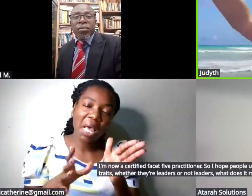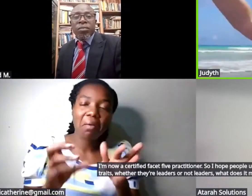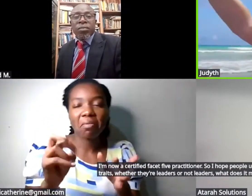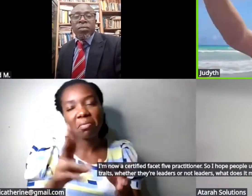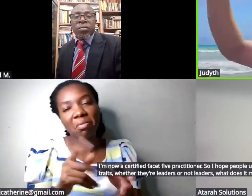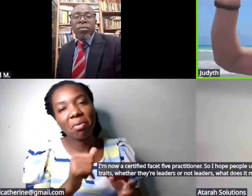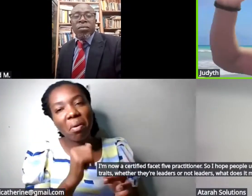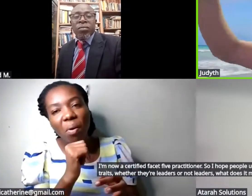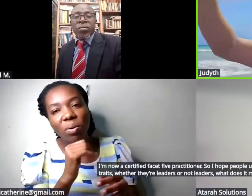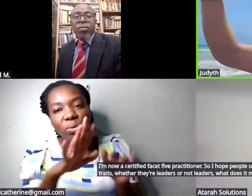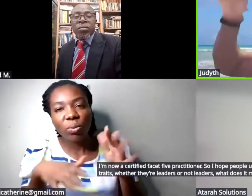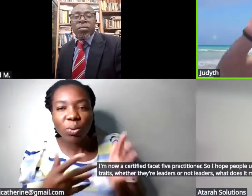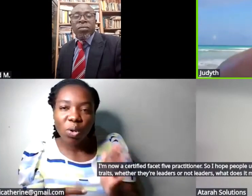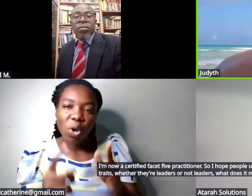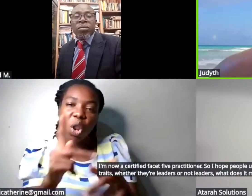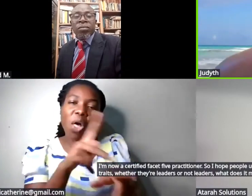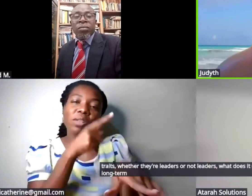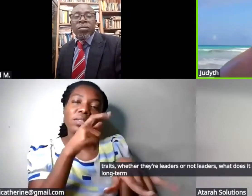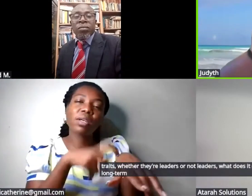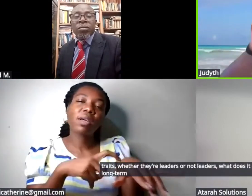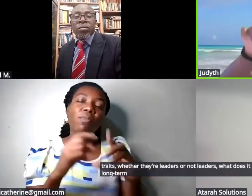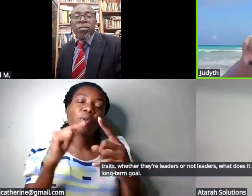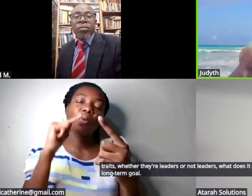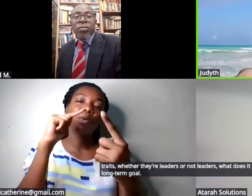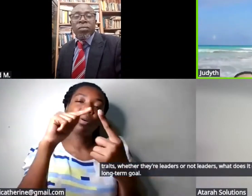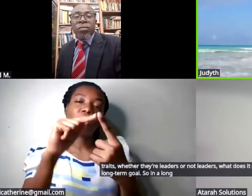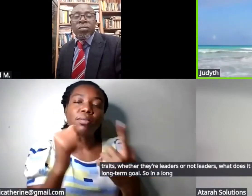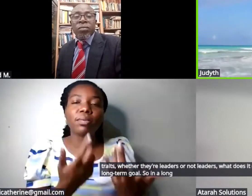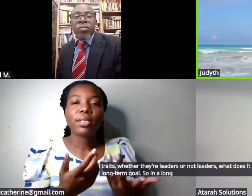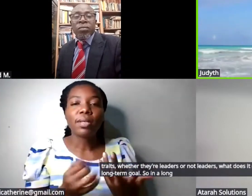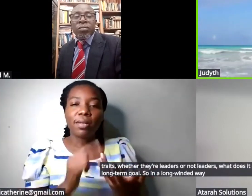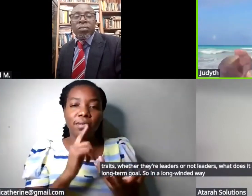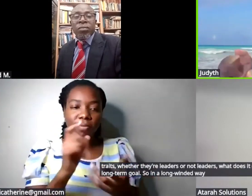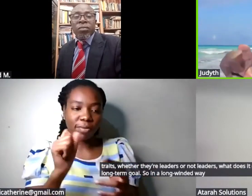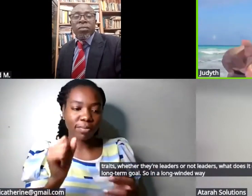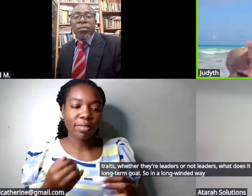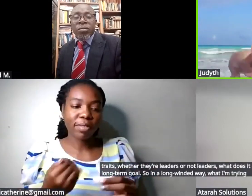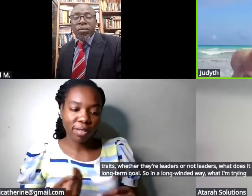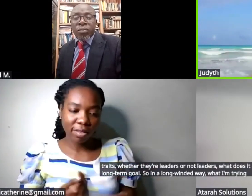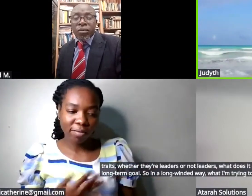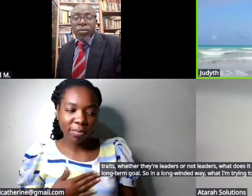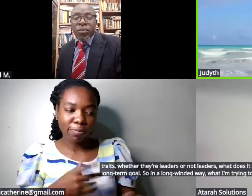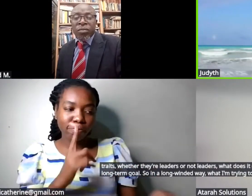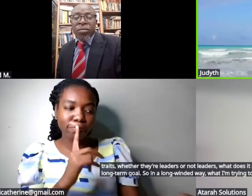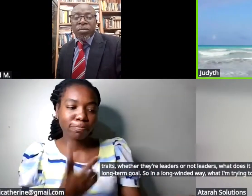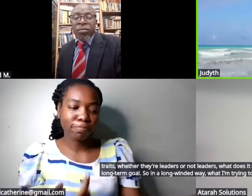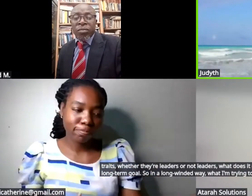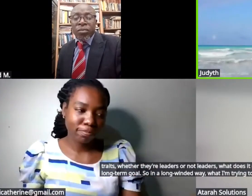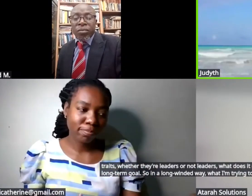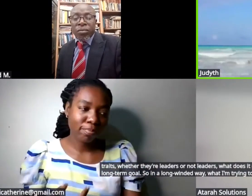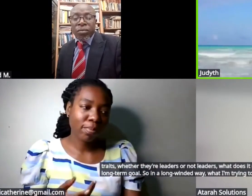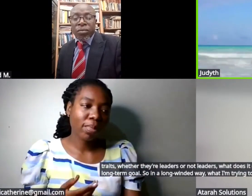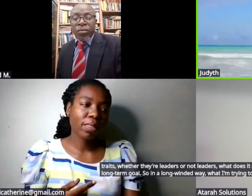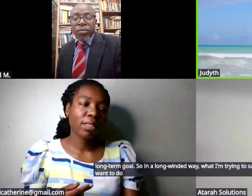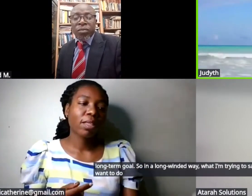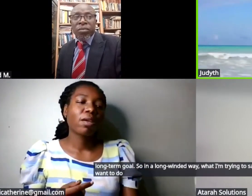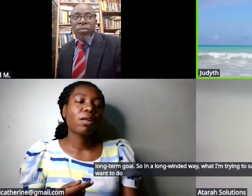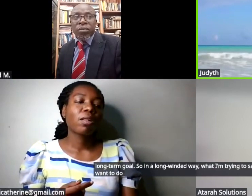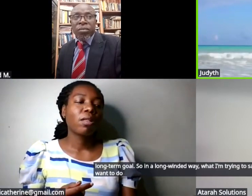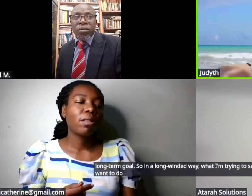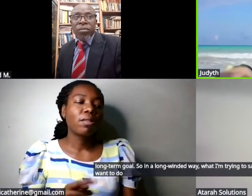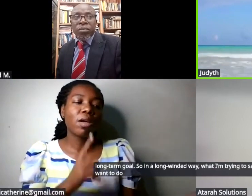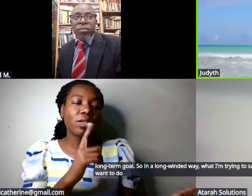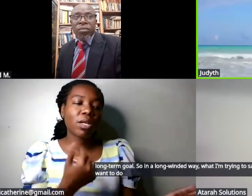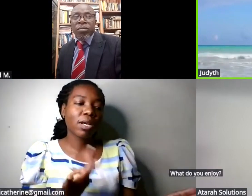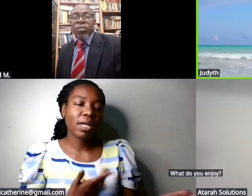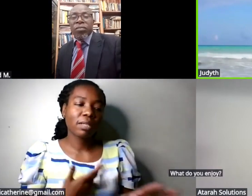their long-term goal? So in a long-winded way, what I'm trying to say is, what do you enjoy? What do you